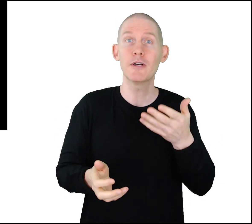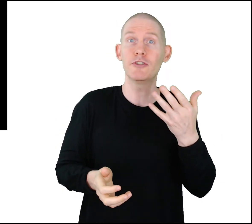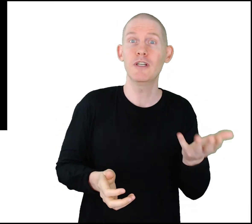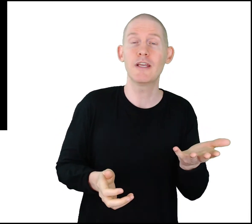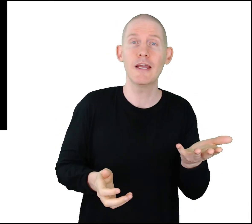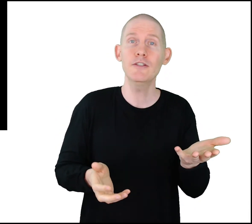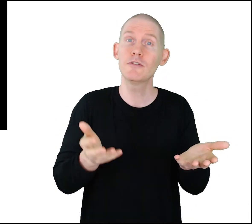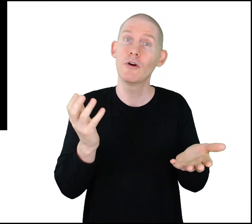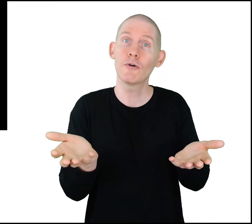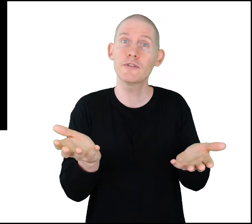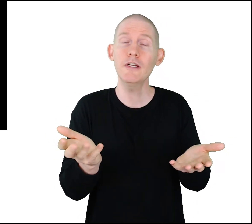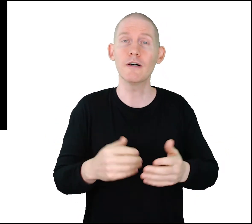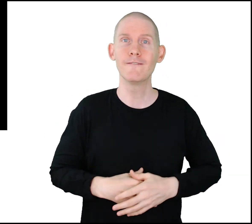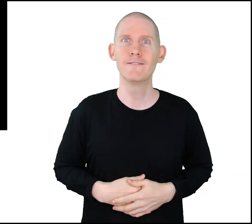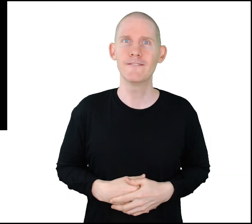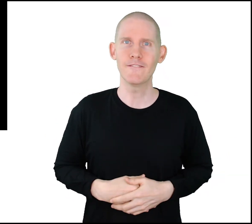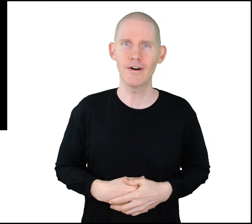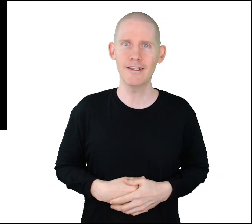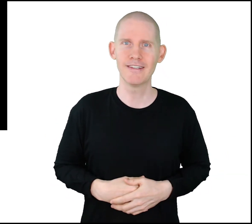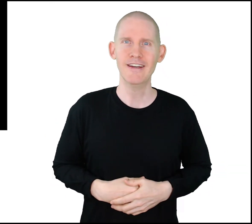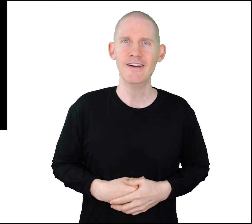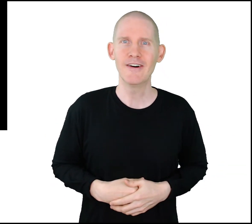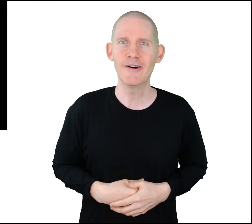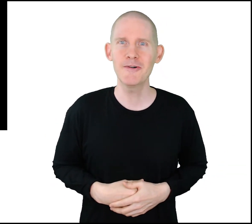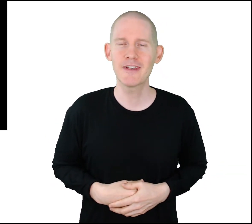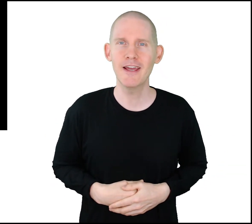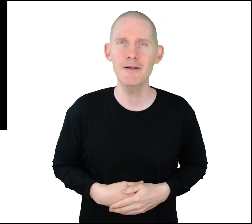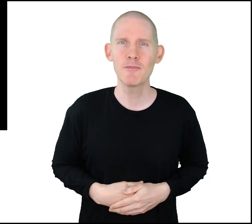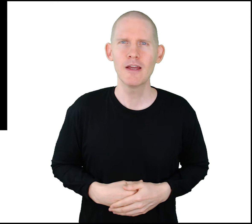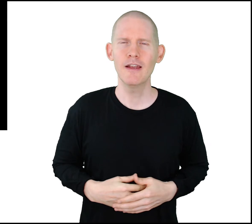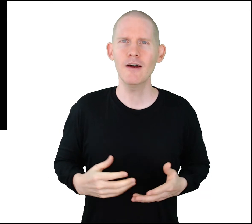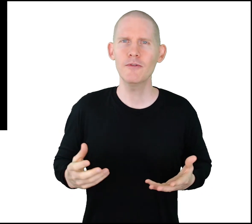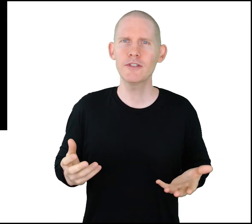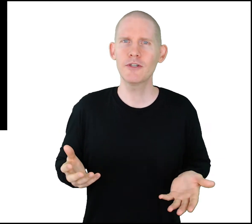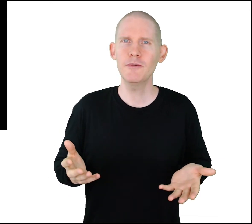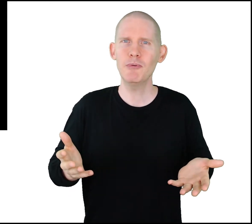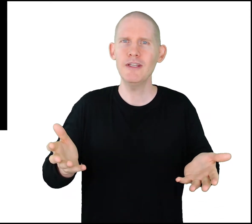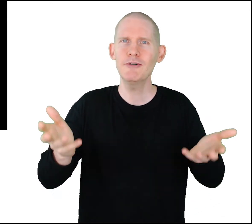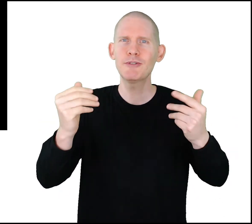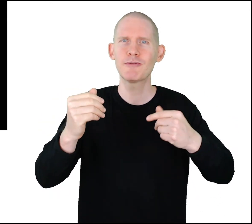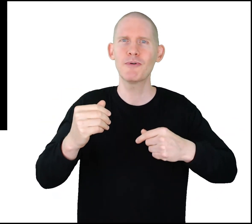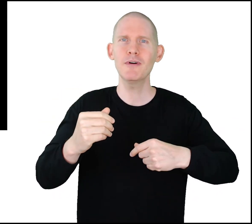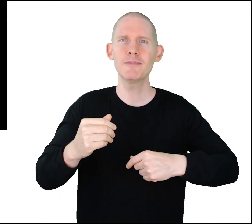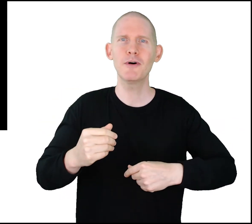Is she engaged or single? Right. Okay, now this could be used for